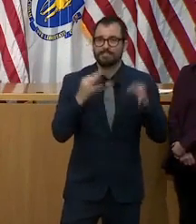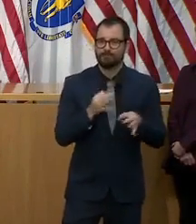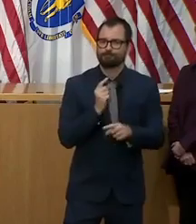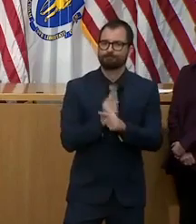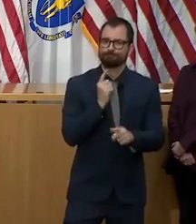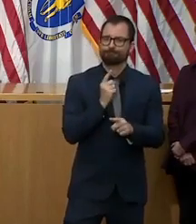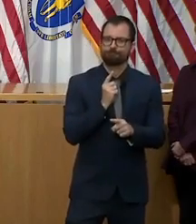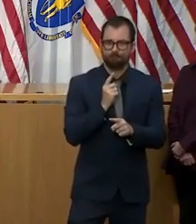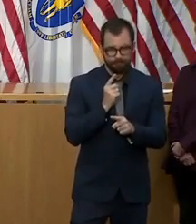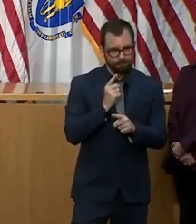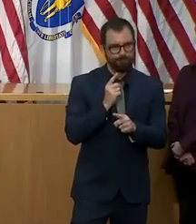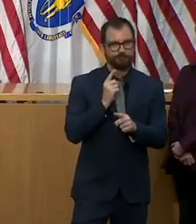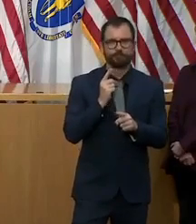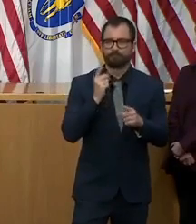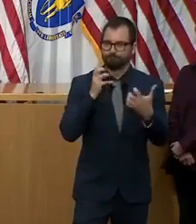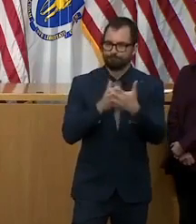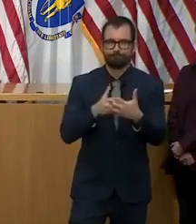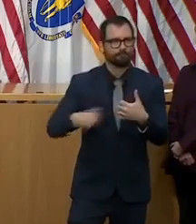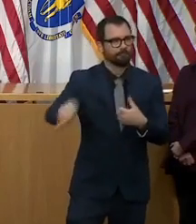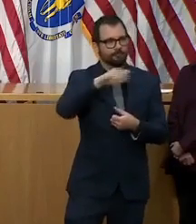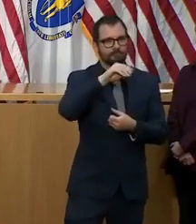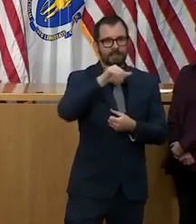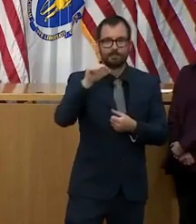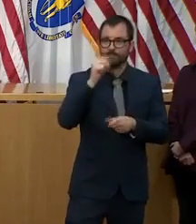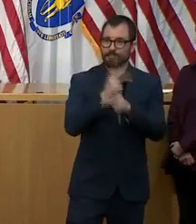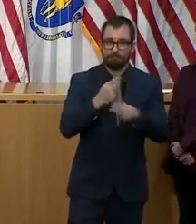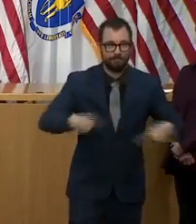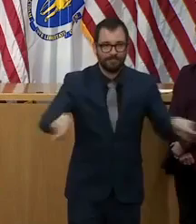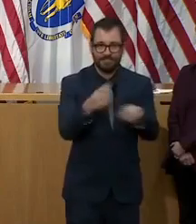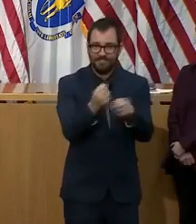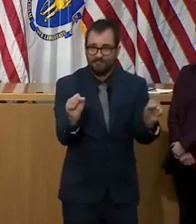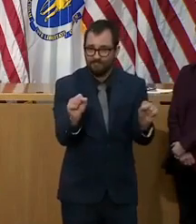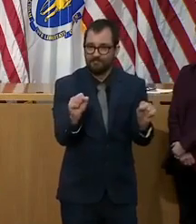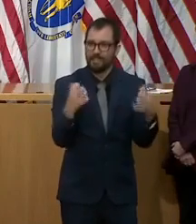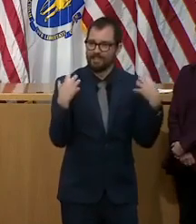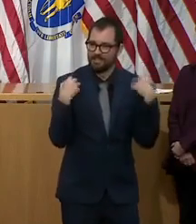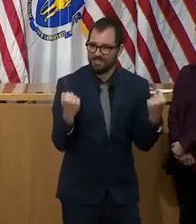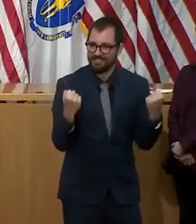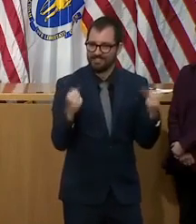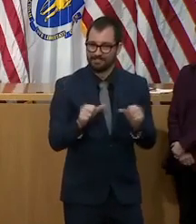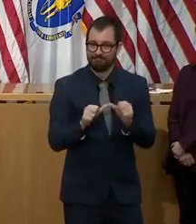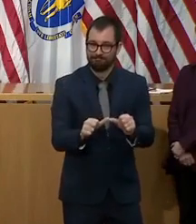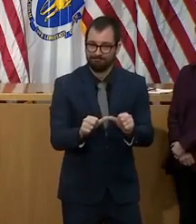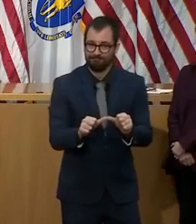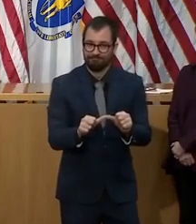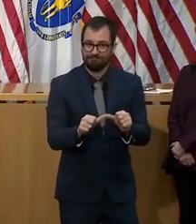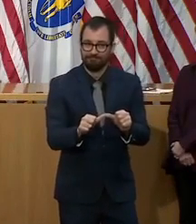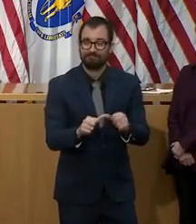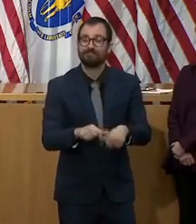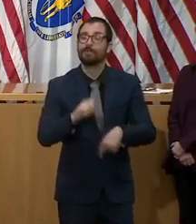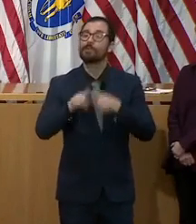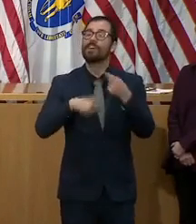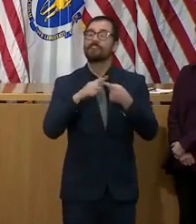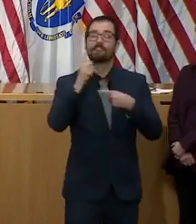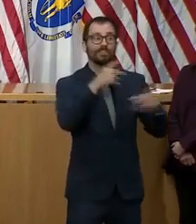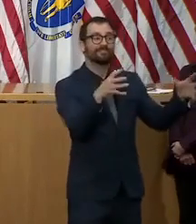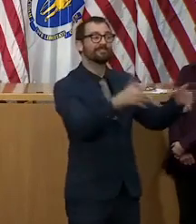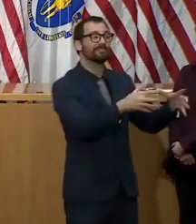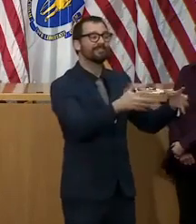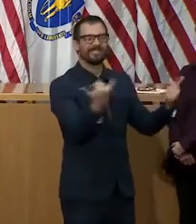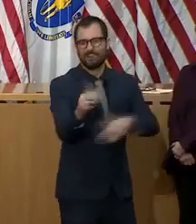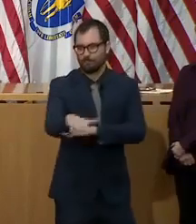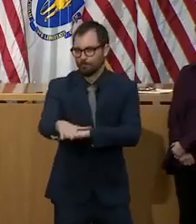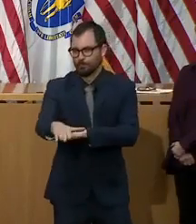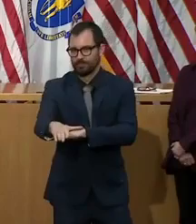and well-being of the people of this Commonwealth. Our first meeting will take place this afternoon. We literally are rolling up our